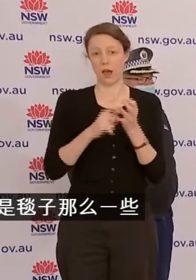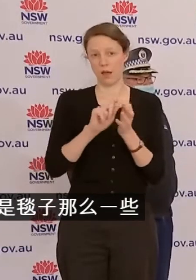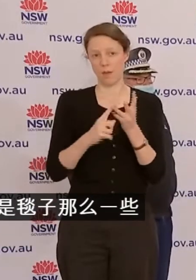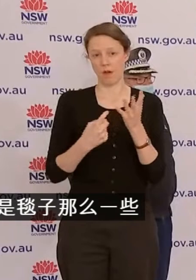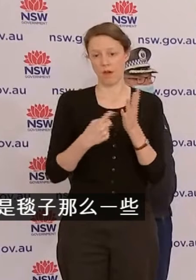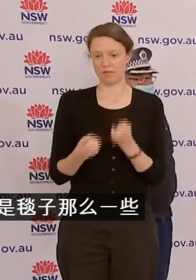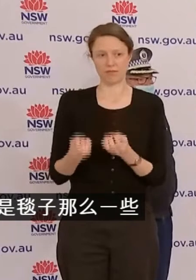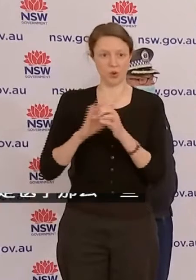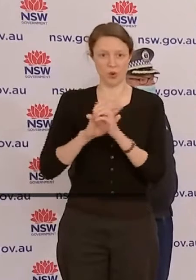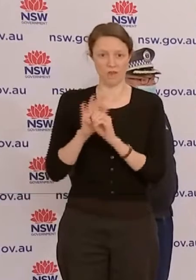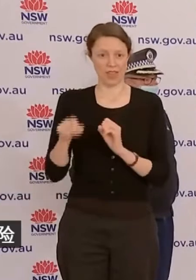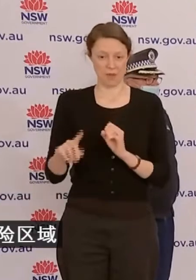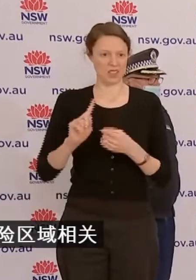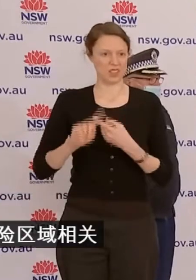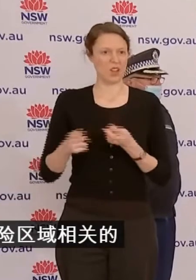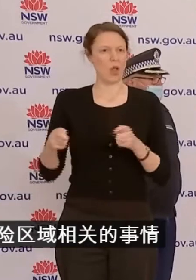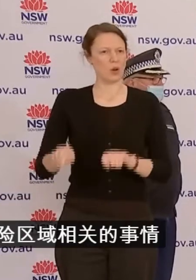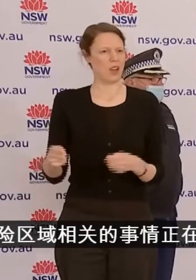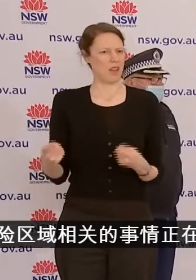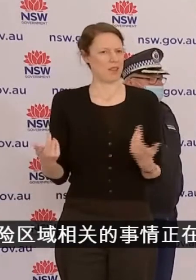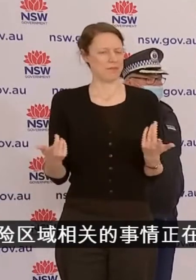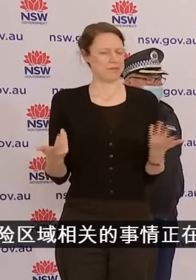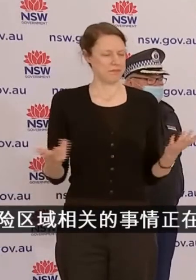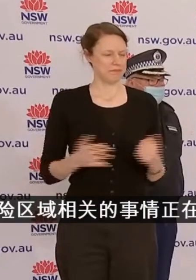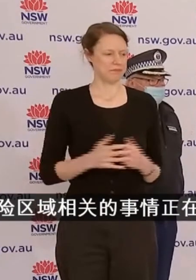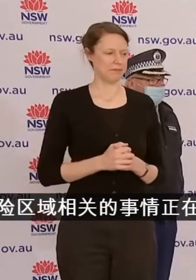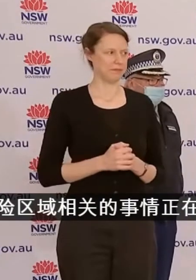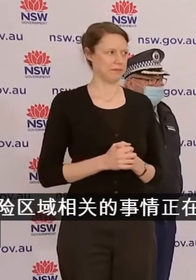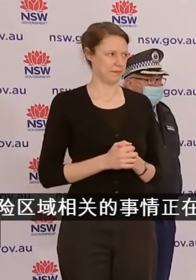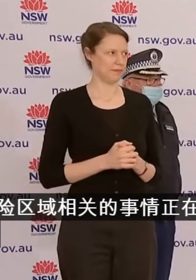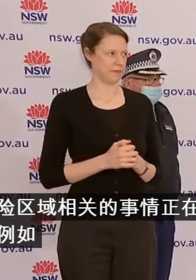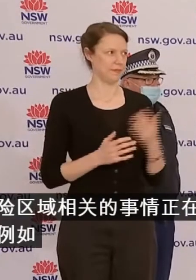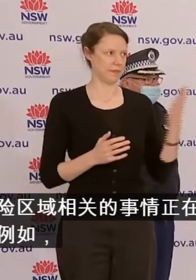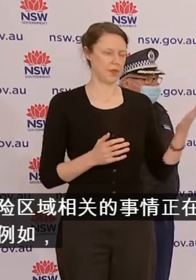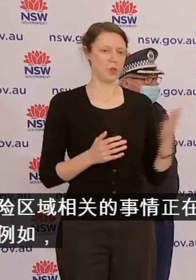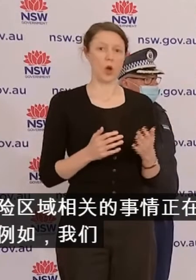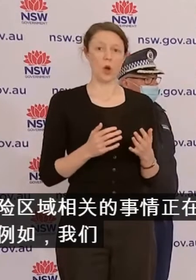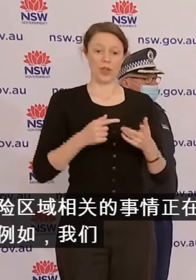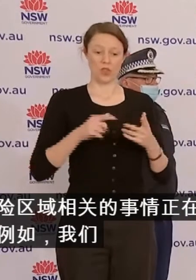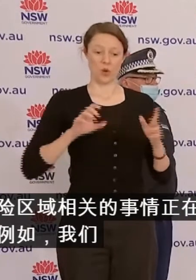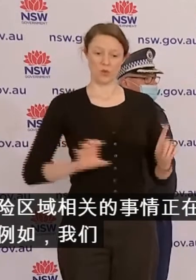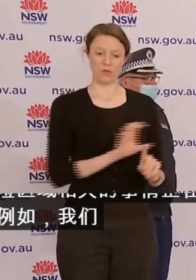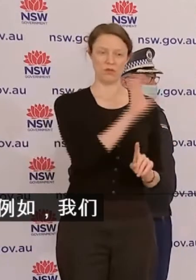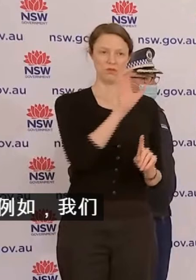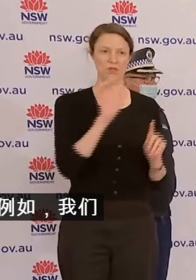go along with being local government areas of risk are testing advice. So, for instance, we initially